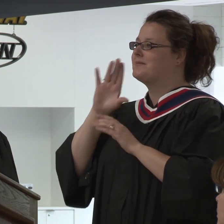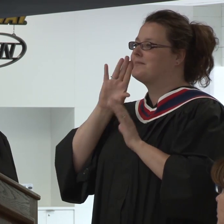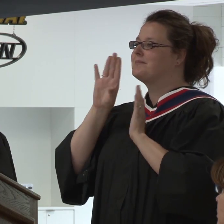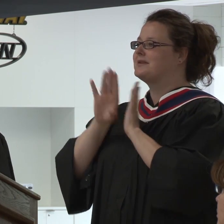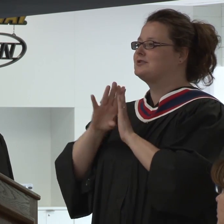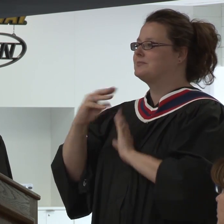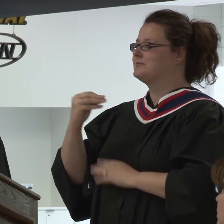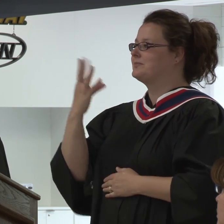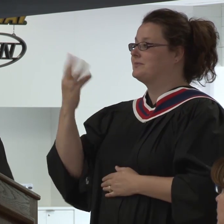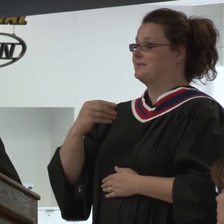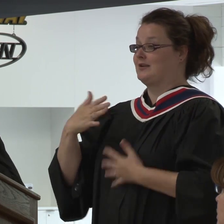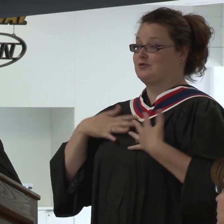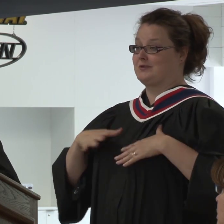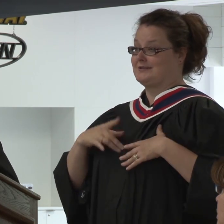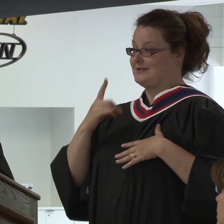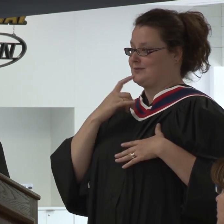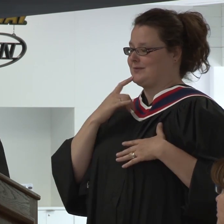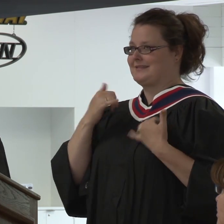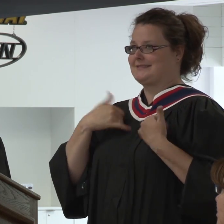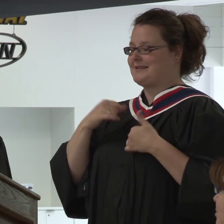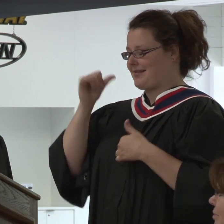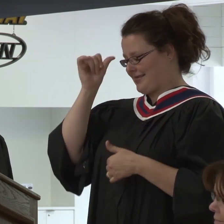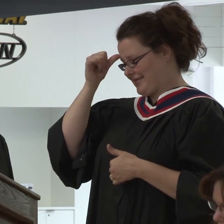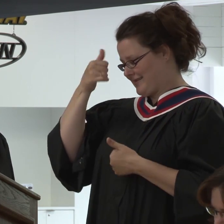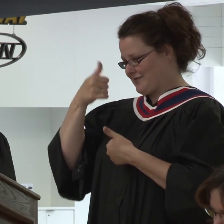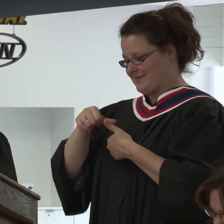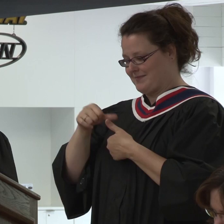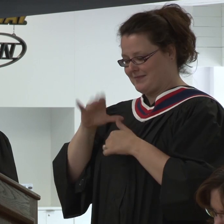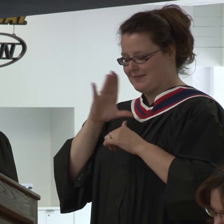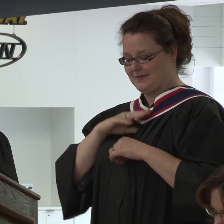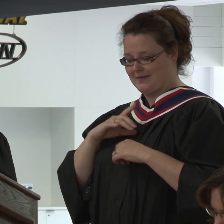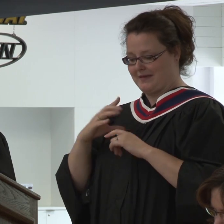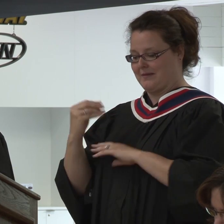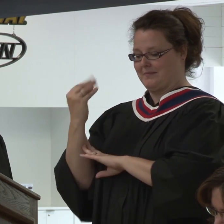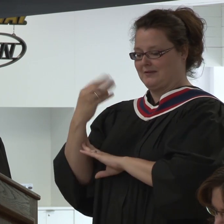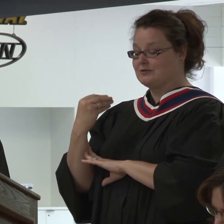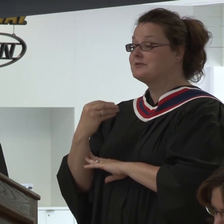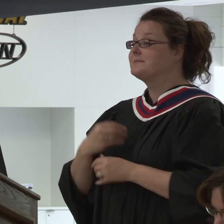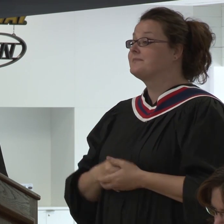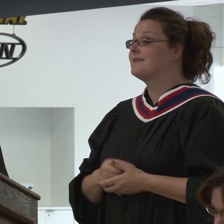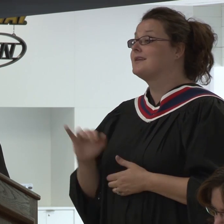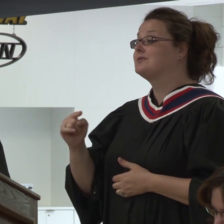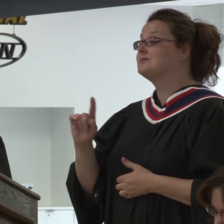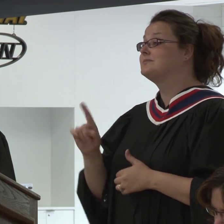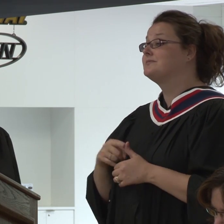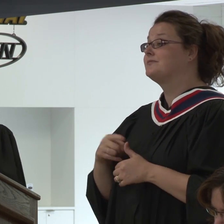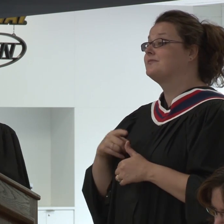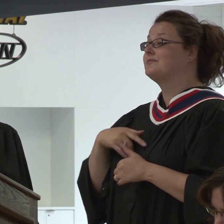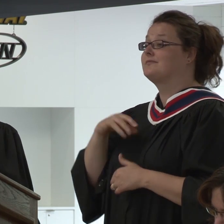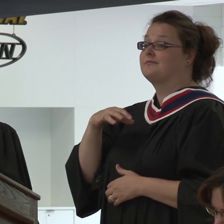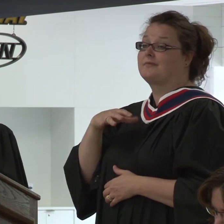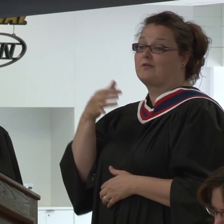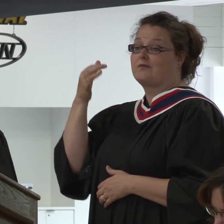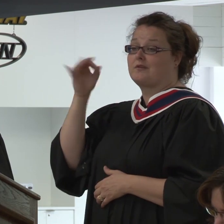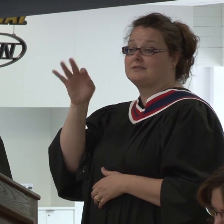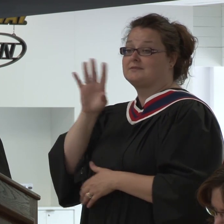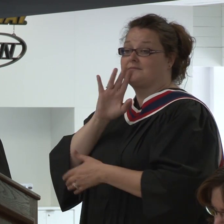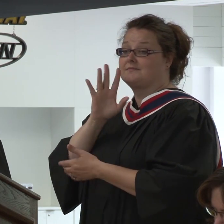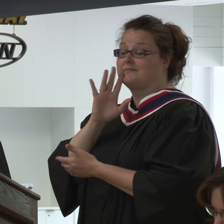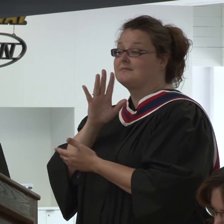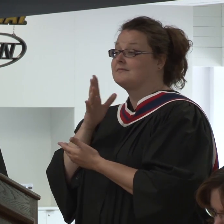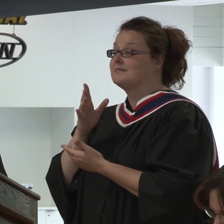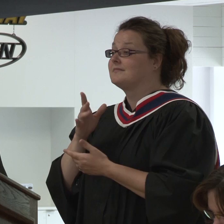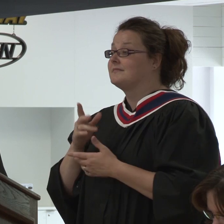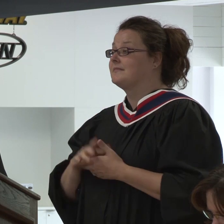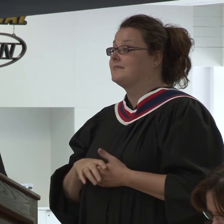red. So I still remember that picture. Or the first Francophone to occupy my own positions